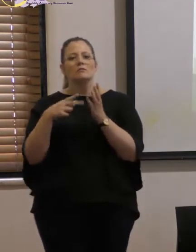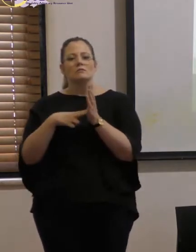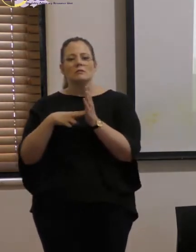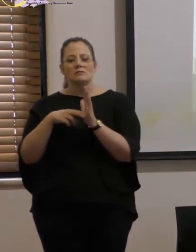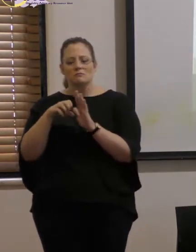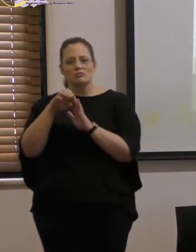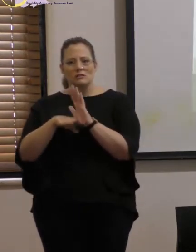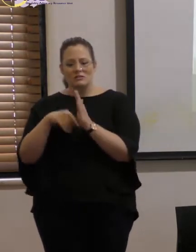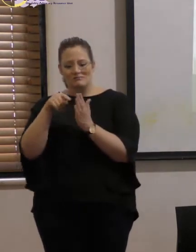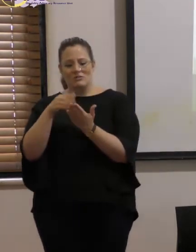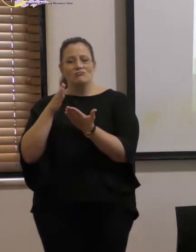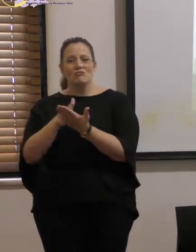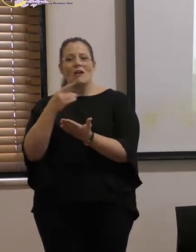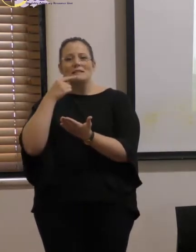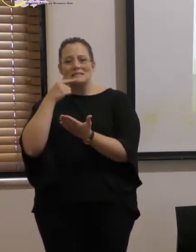to a free